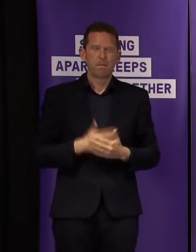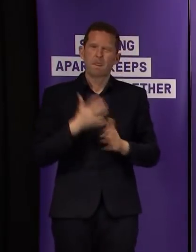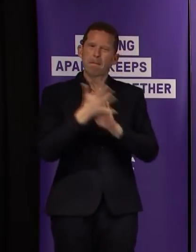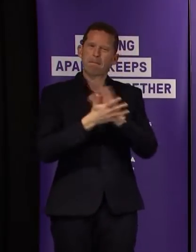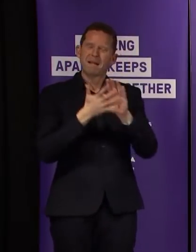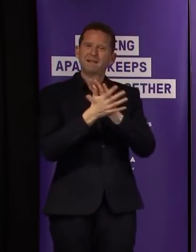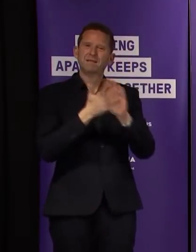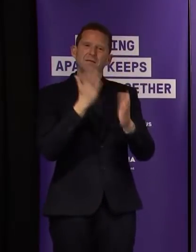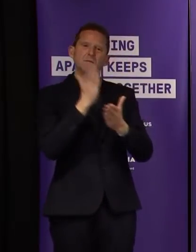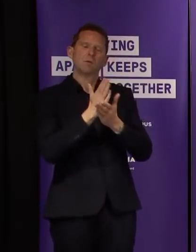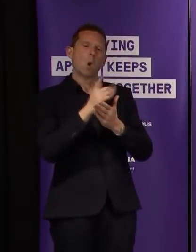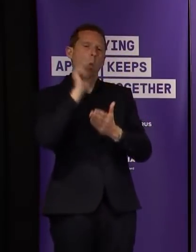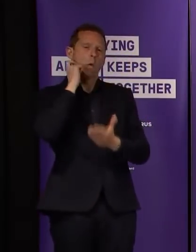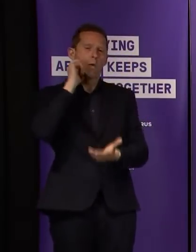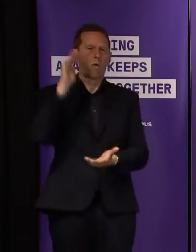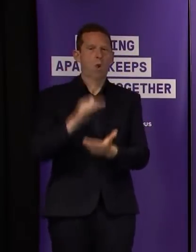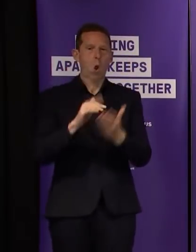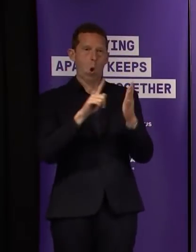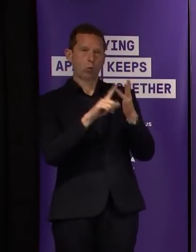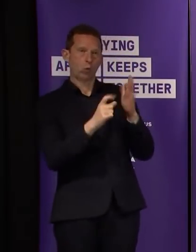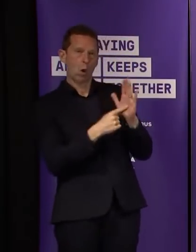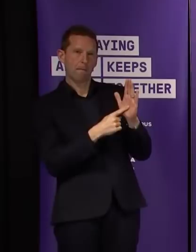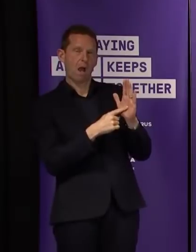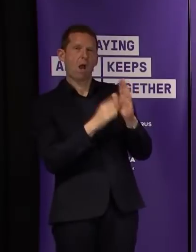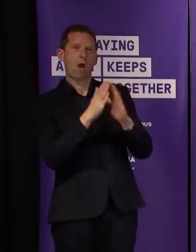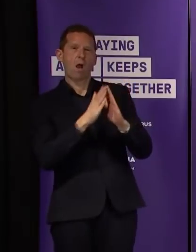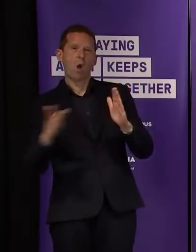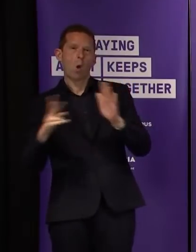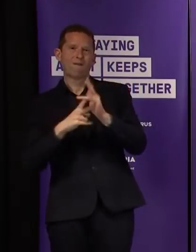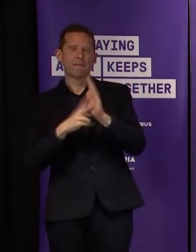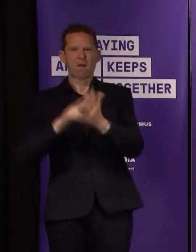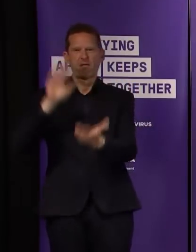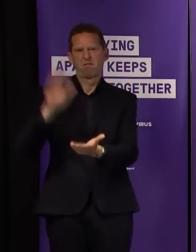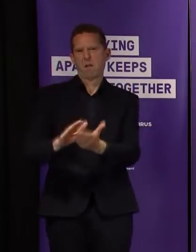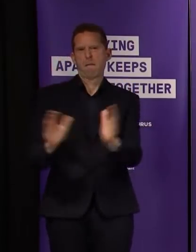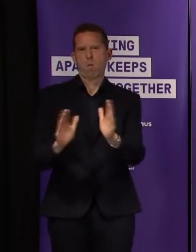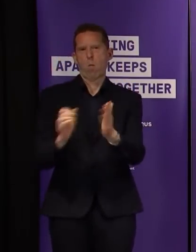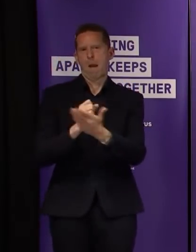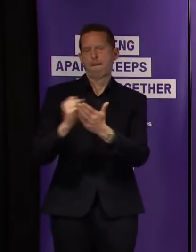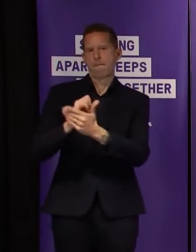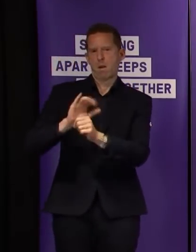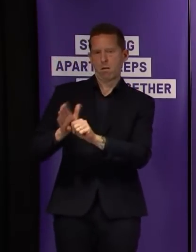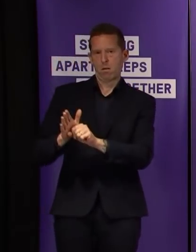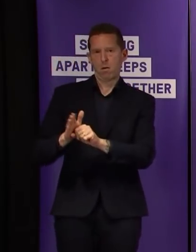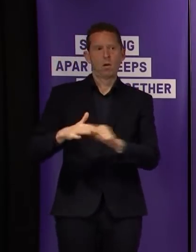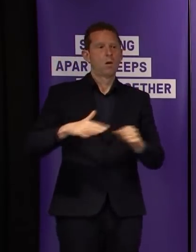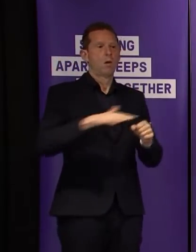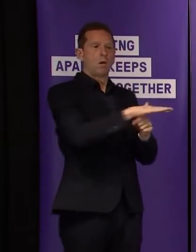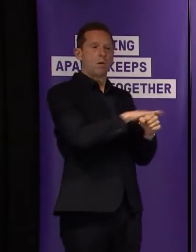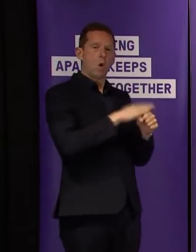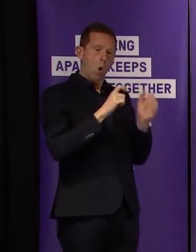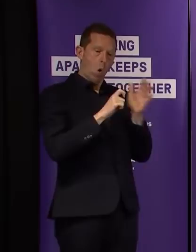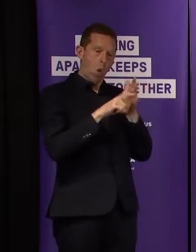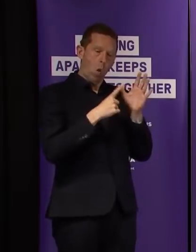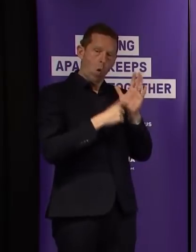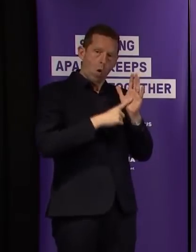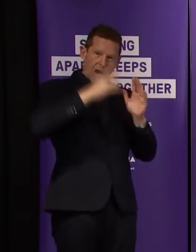almost guaranteed low levels through October. And with all of the other things that local government elections are putting in place,